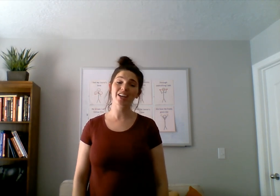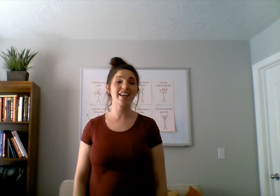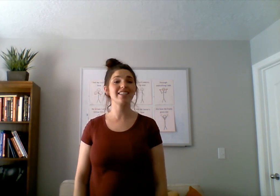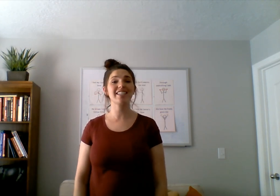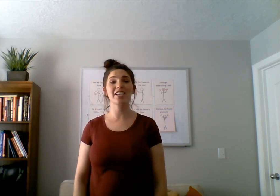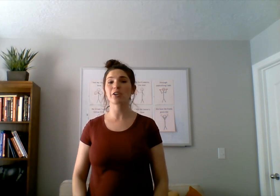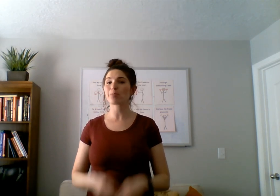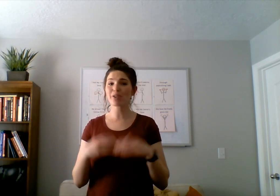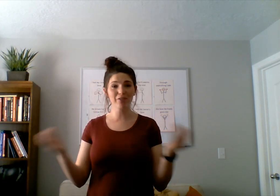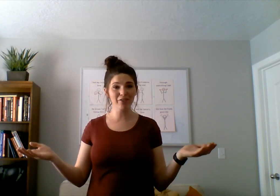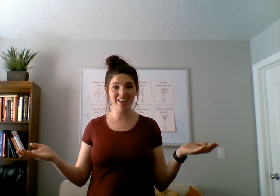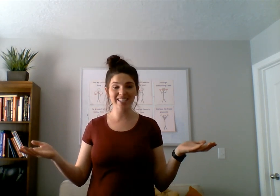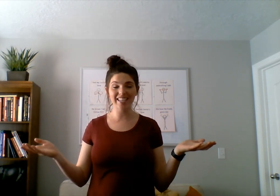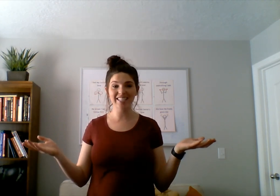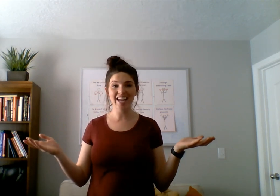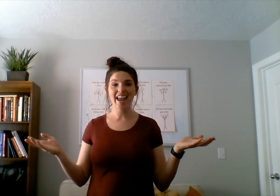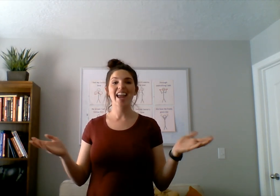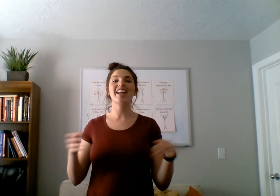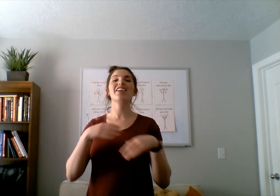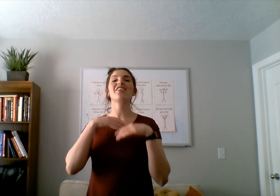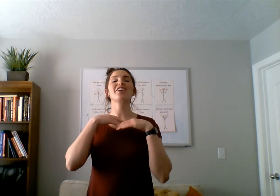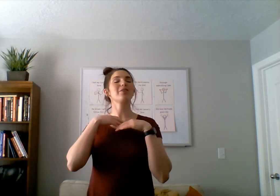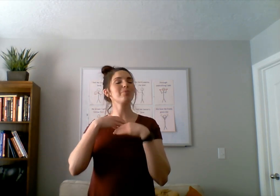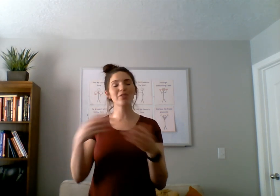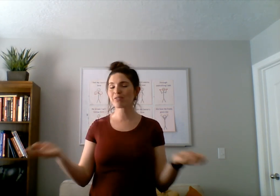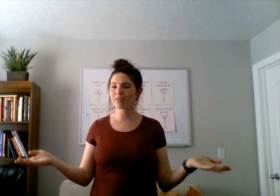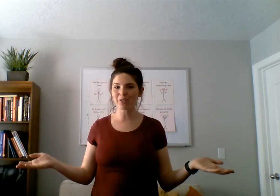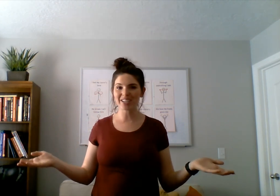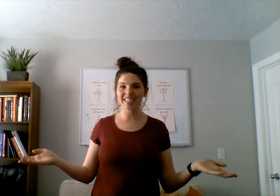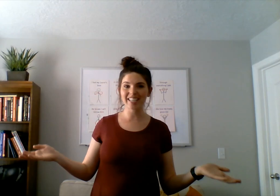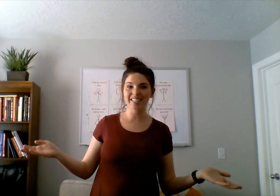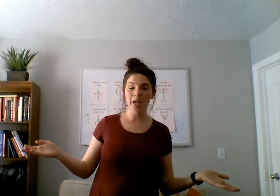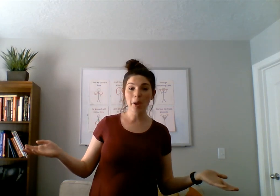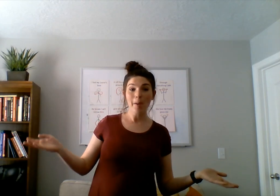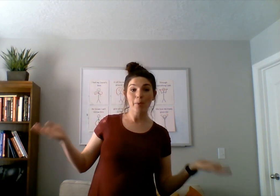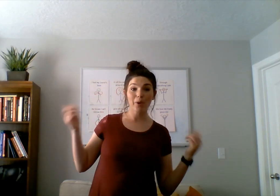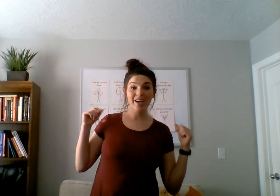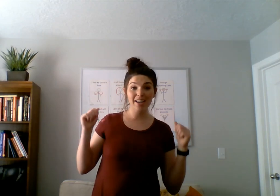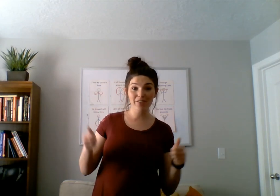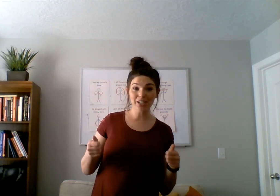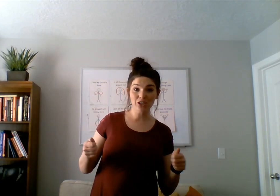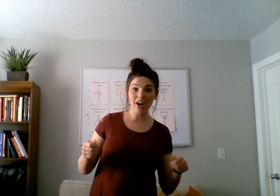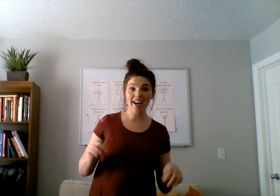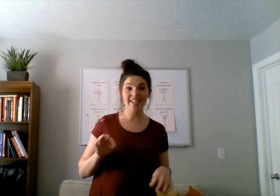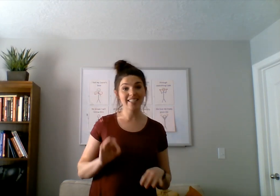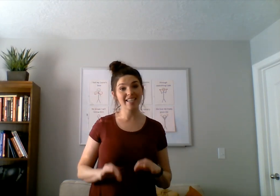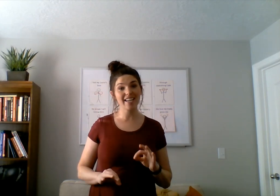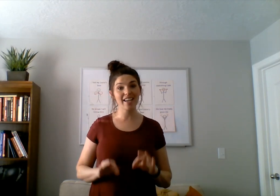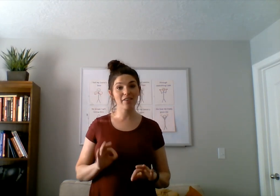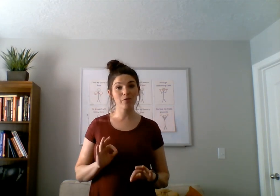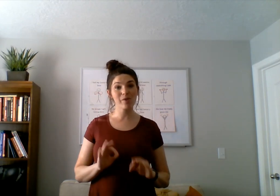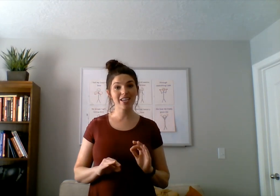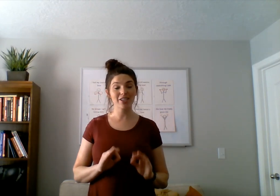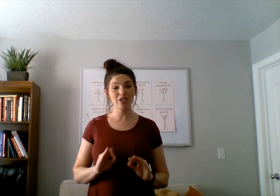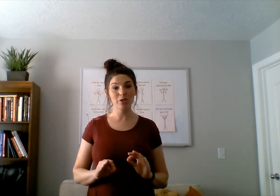and seeing your beautiful faces and hearing your beautiful voices, but we're going to give this a try and see if we can do